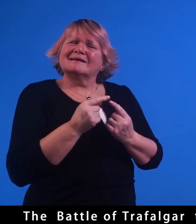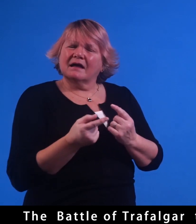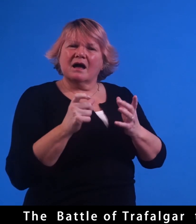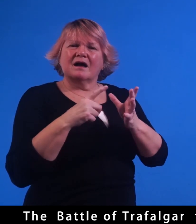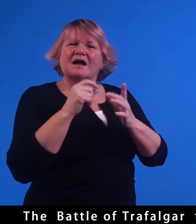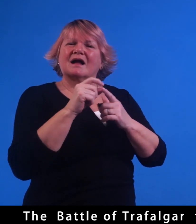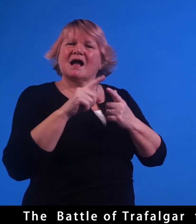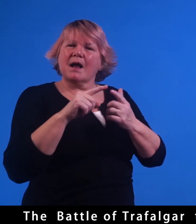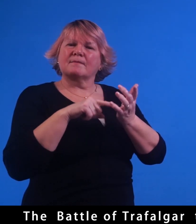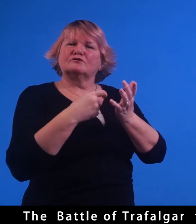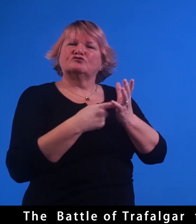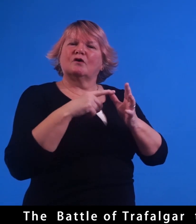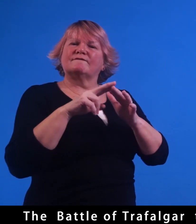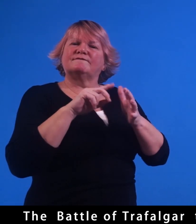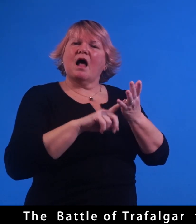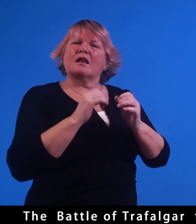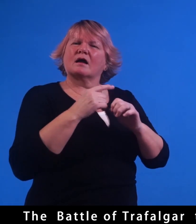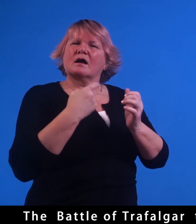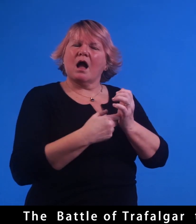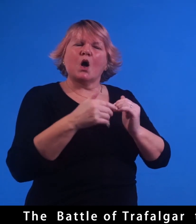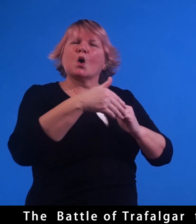Trafalgar in Cadiz, Spain.